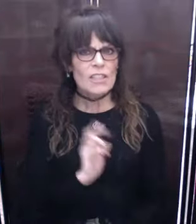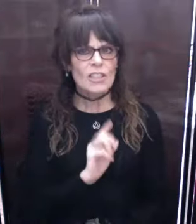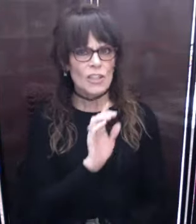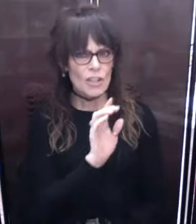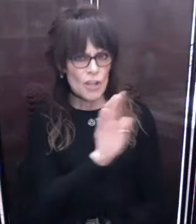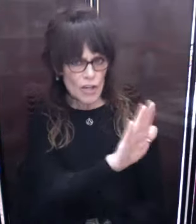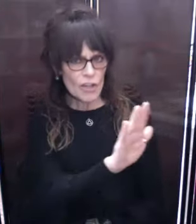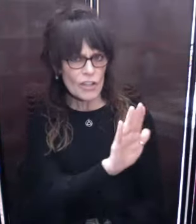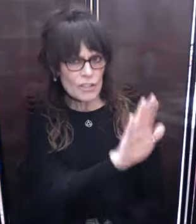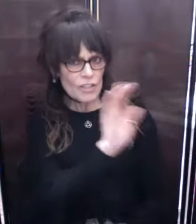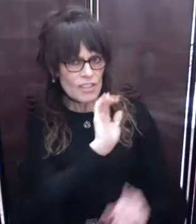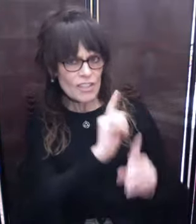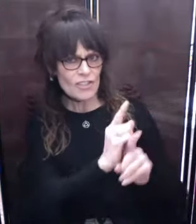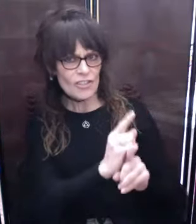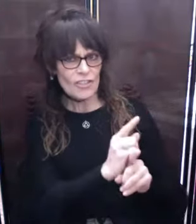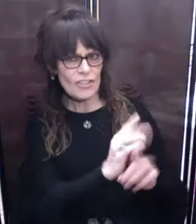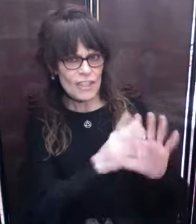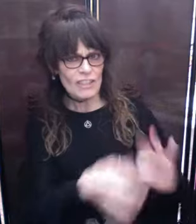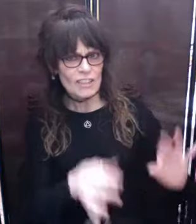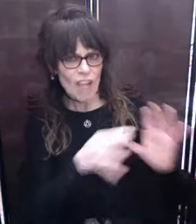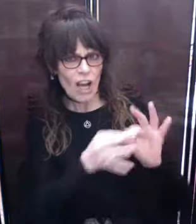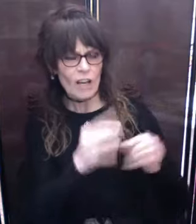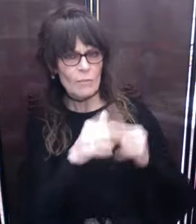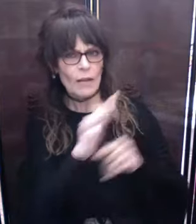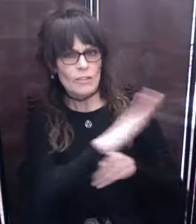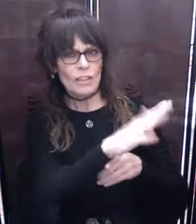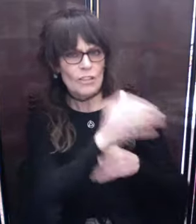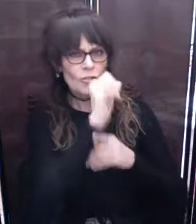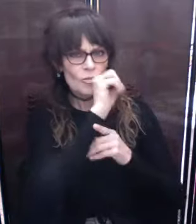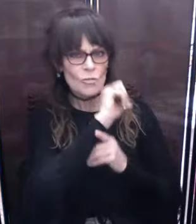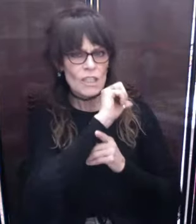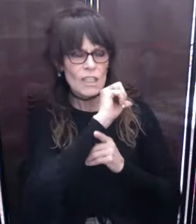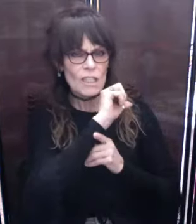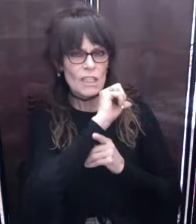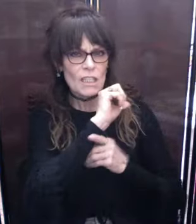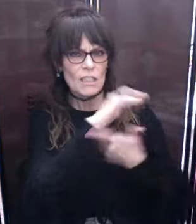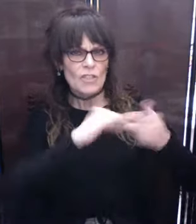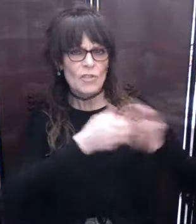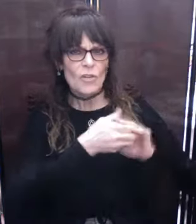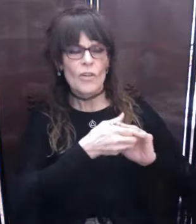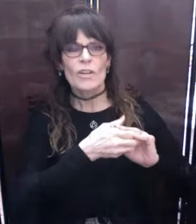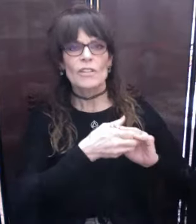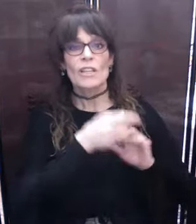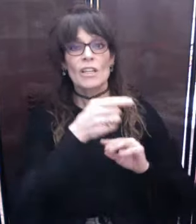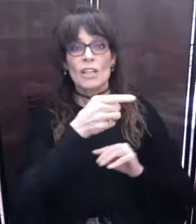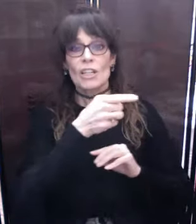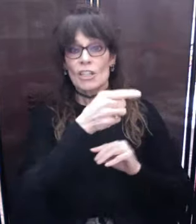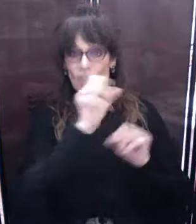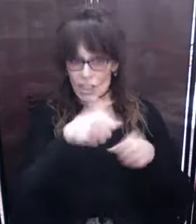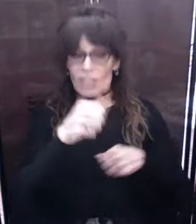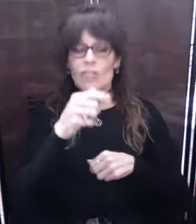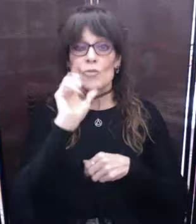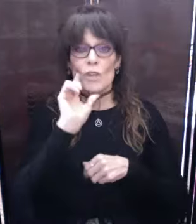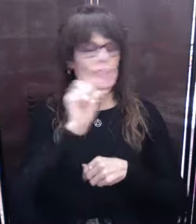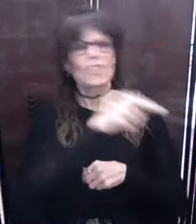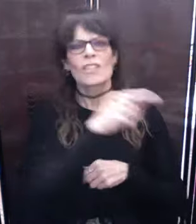stories, and I'd have drank with this girl. But she's not alcoholic. She can put them away when she wants to, but she's not alcoholic. She